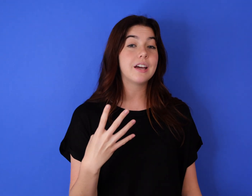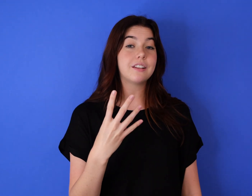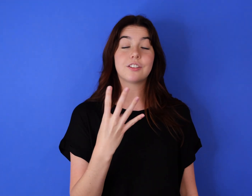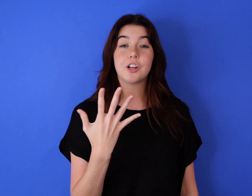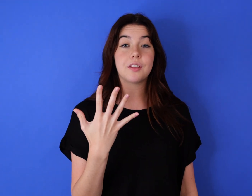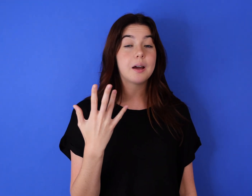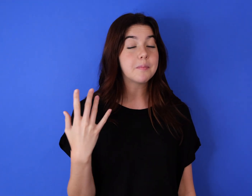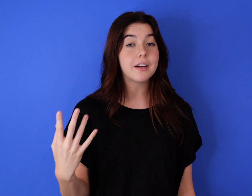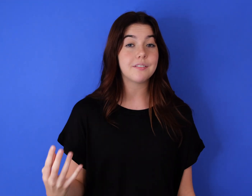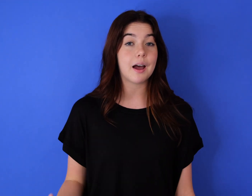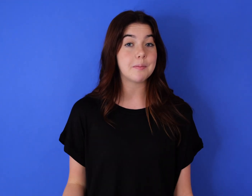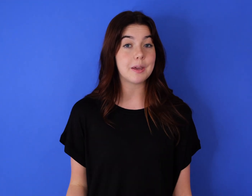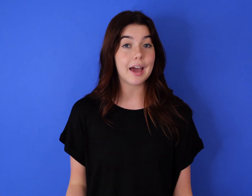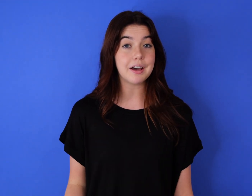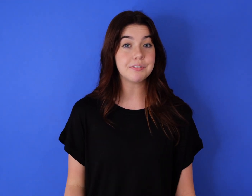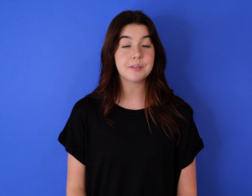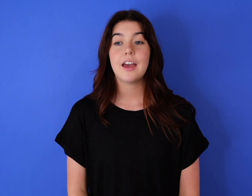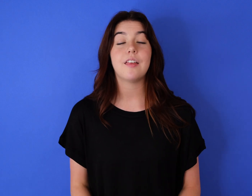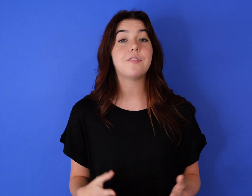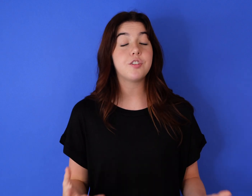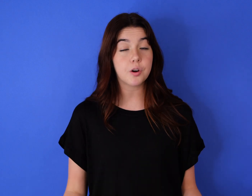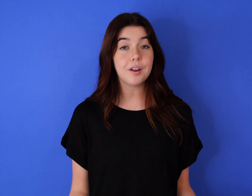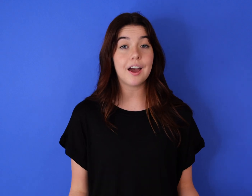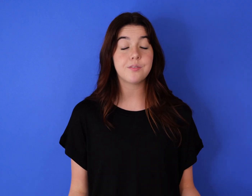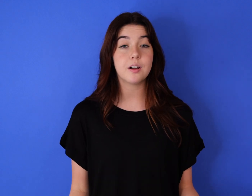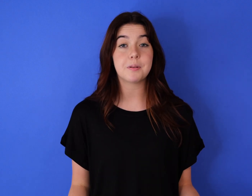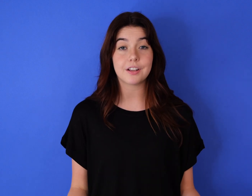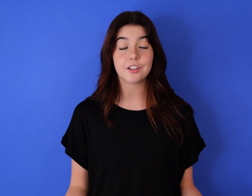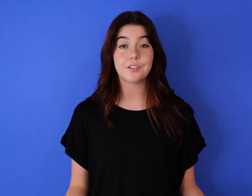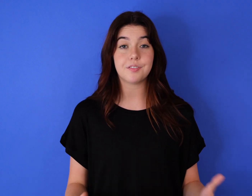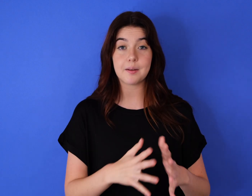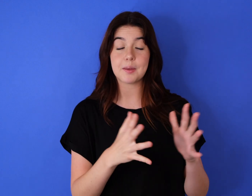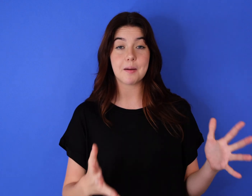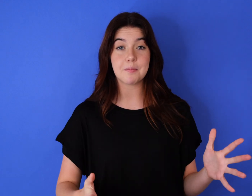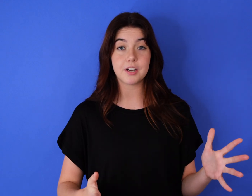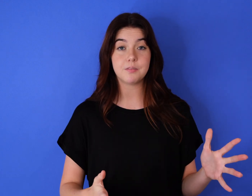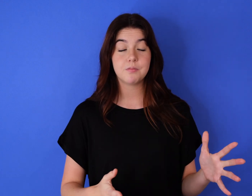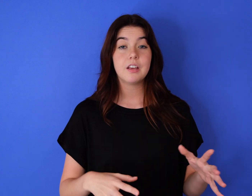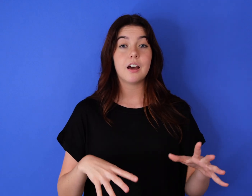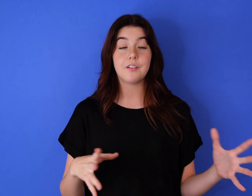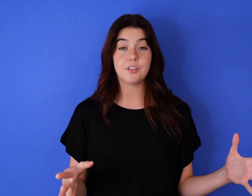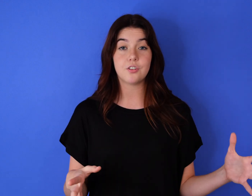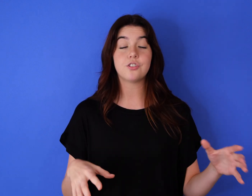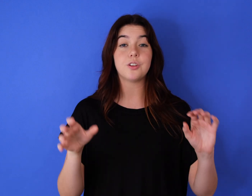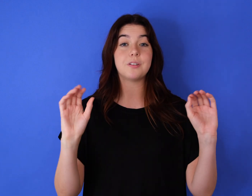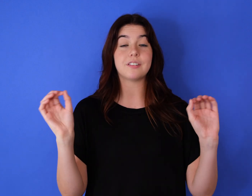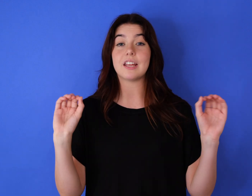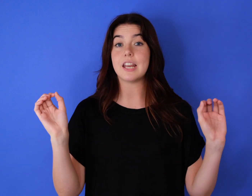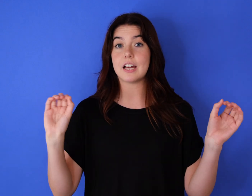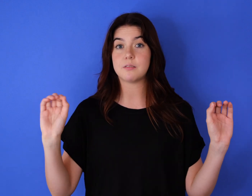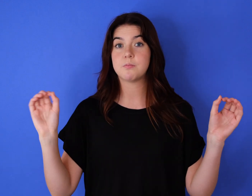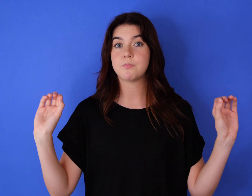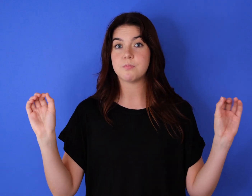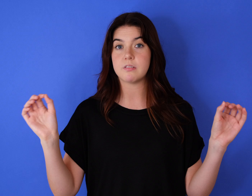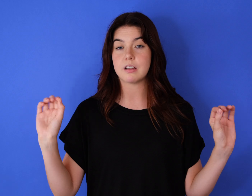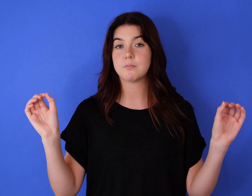just show the number of how many you have. Then if you don't have a particular family member of those, you would just say none, none,